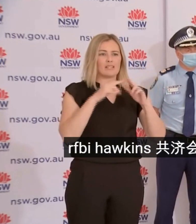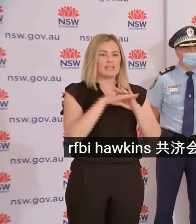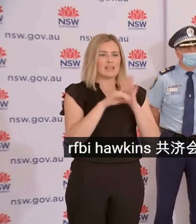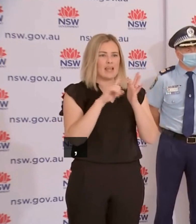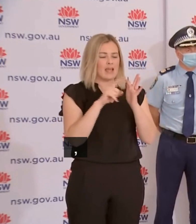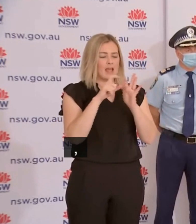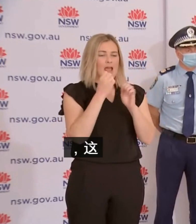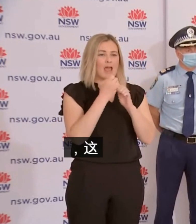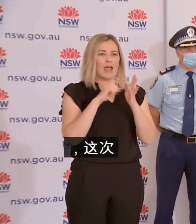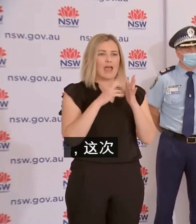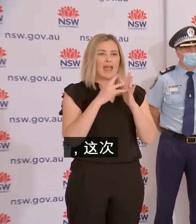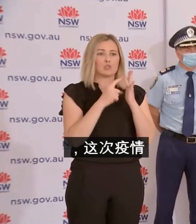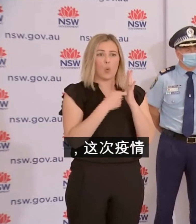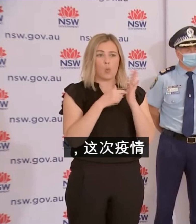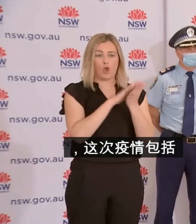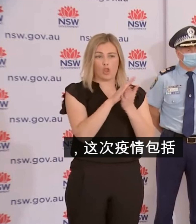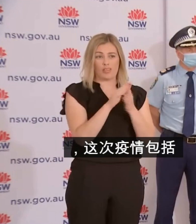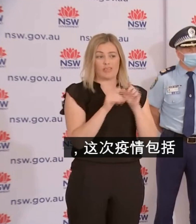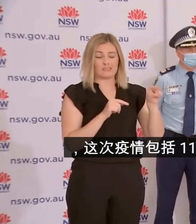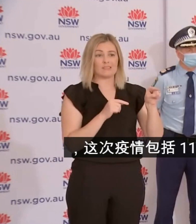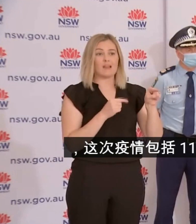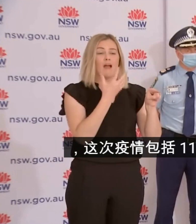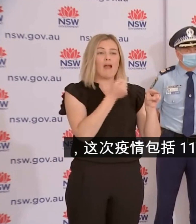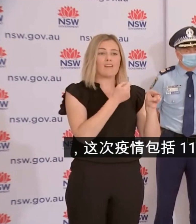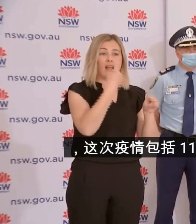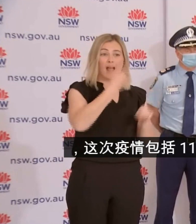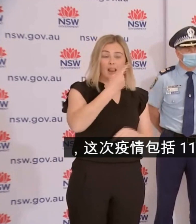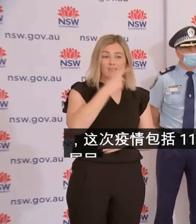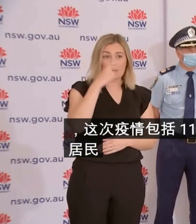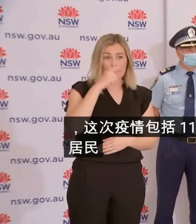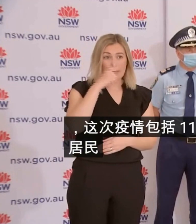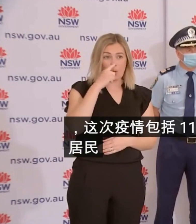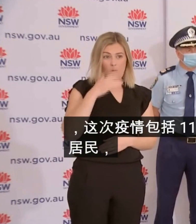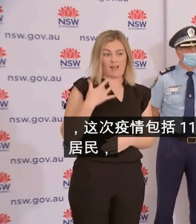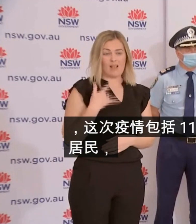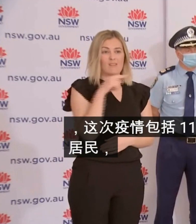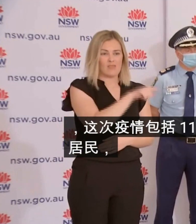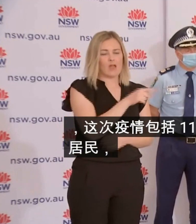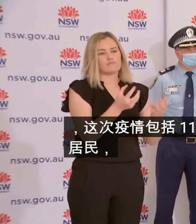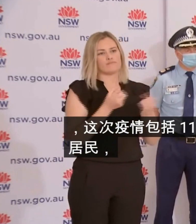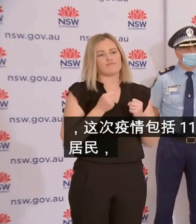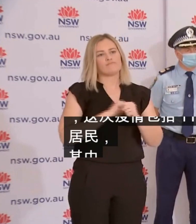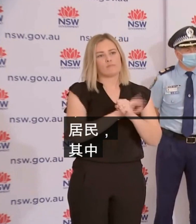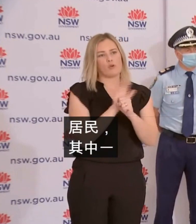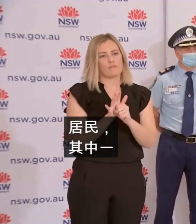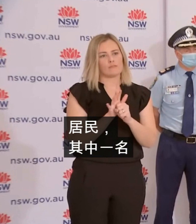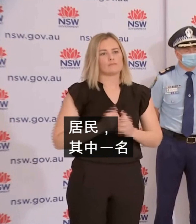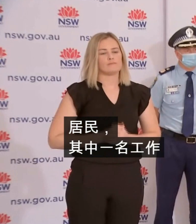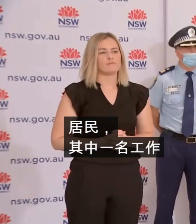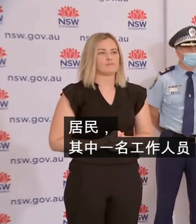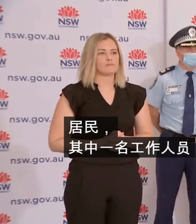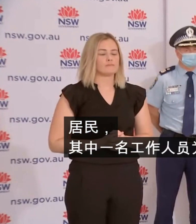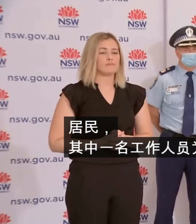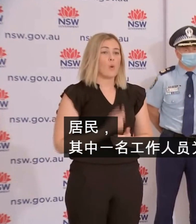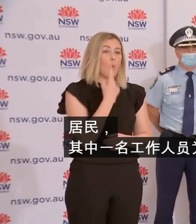Edgeworth. And that outbreak includes 11 residents who are COVID positive, 1 staff